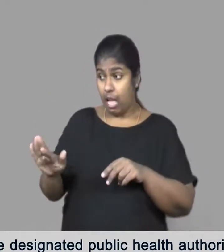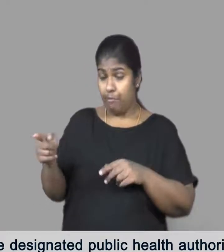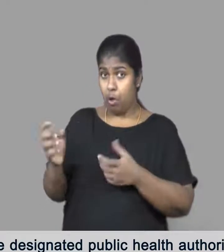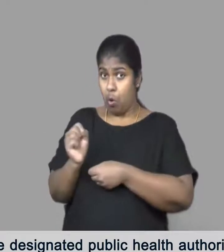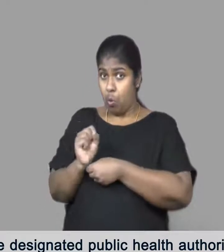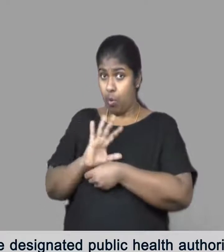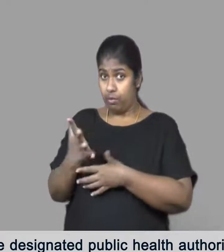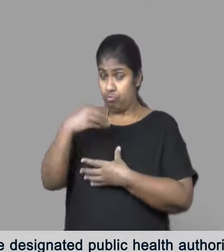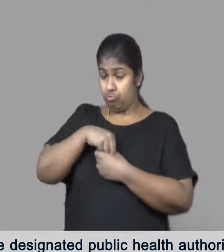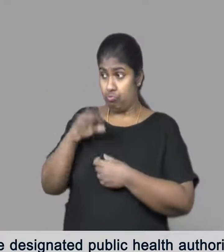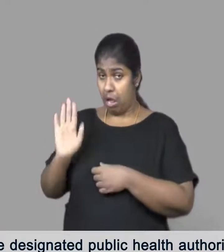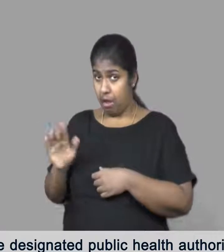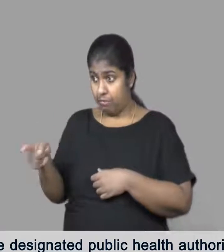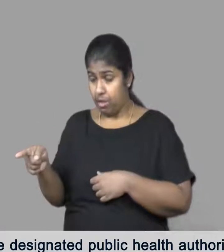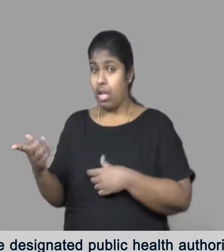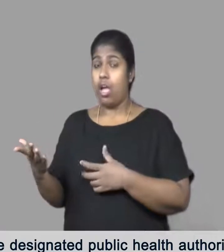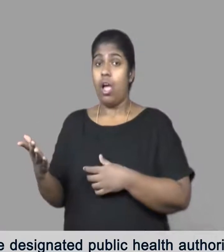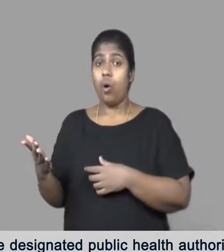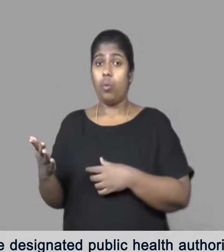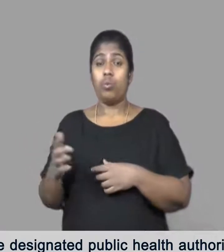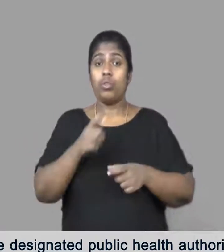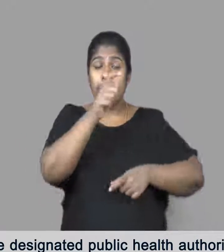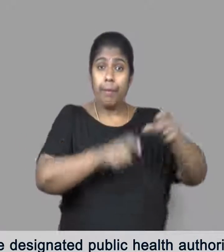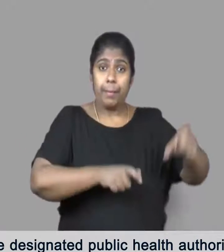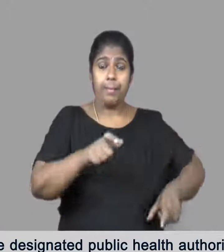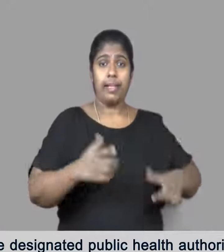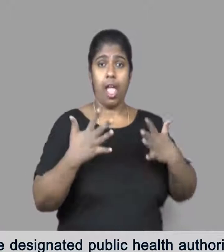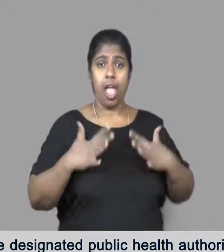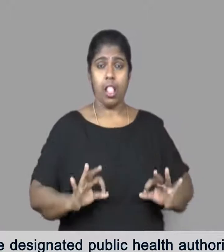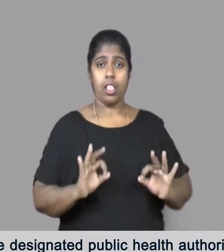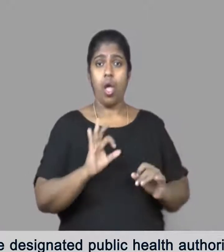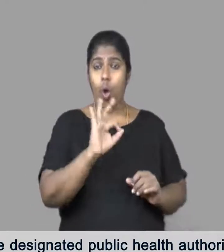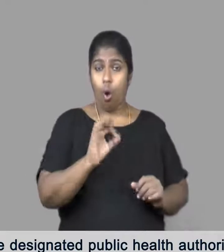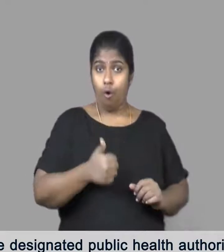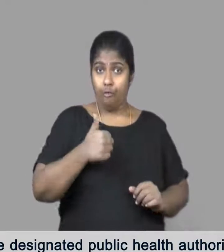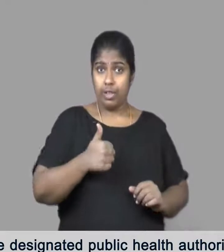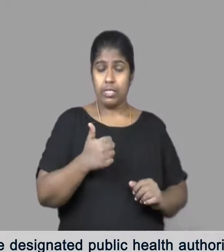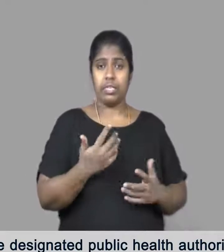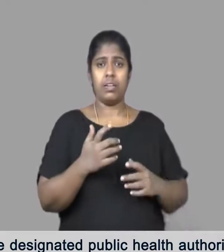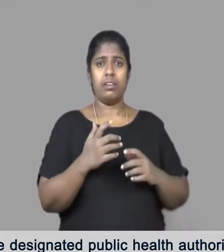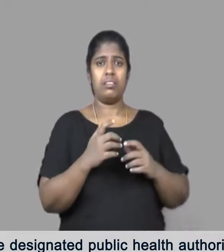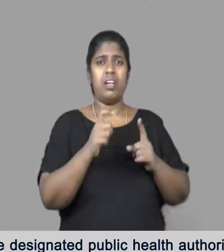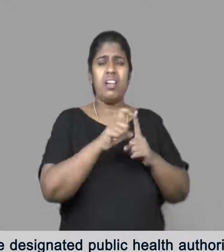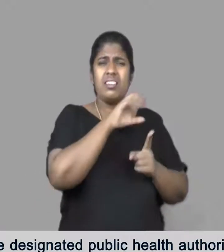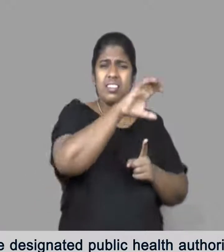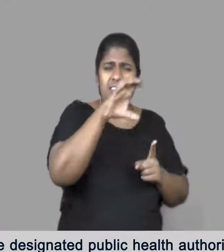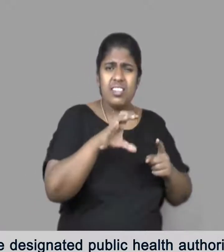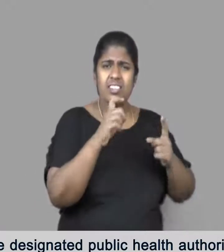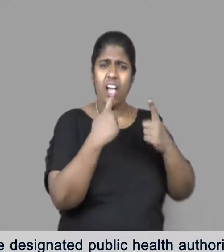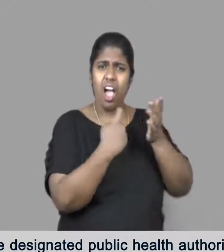A risk assessment to be undertaken by the designated